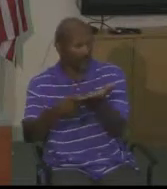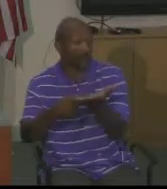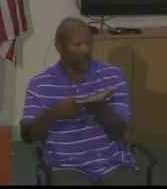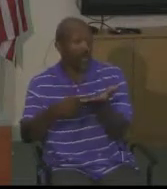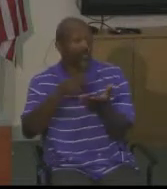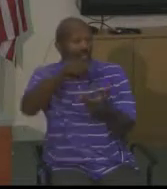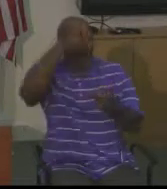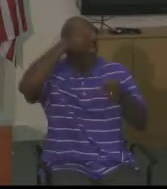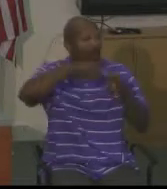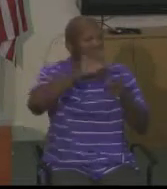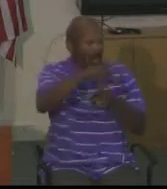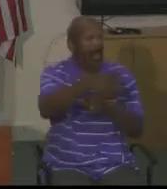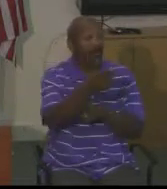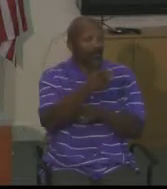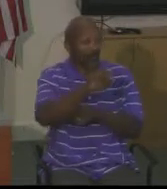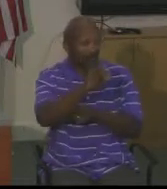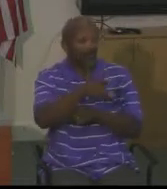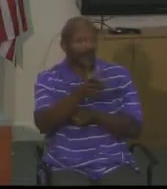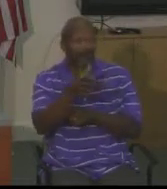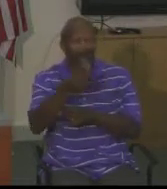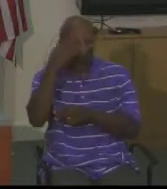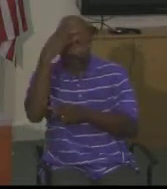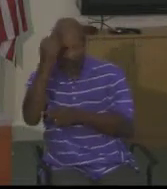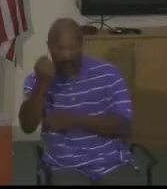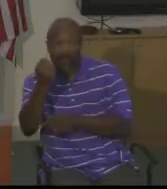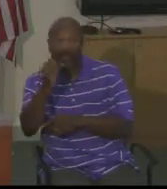So remember, memory.